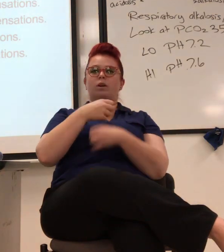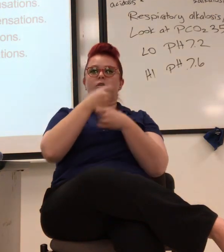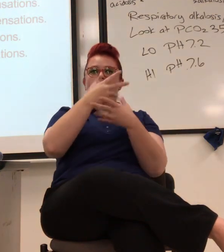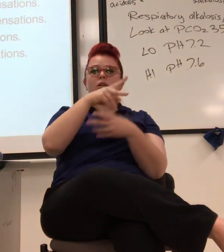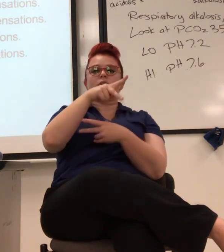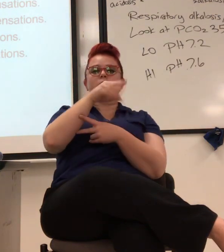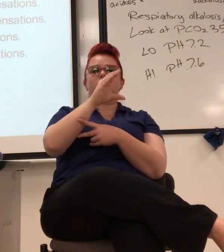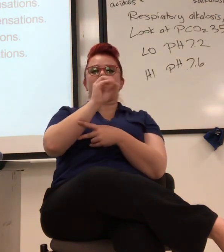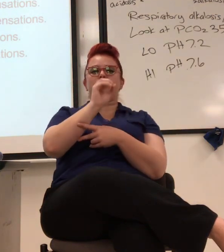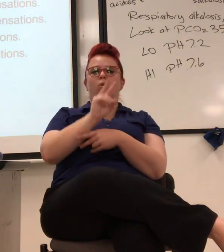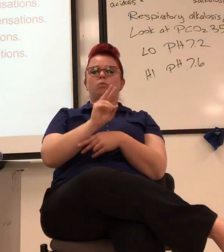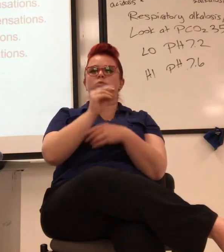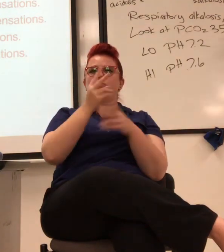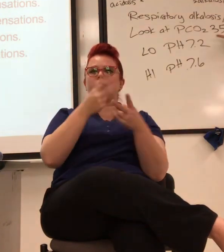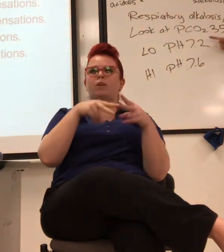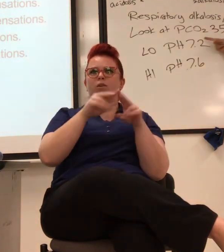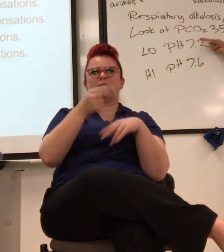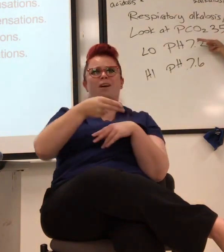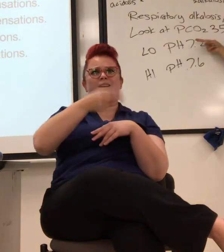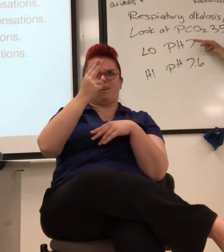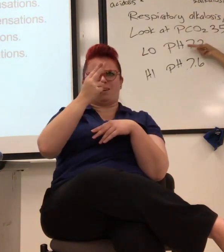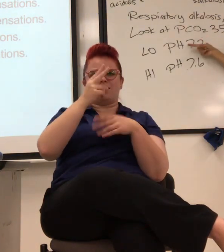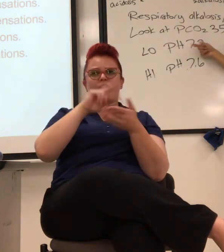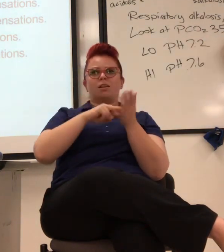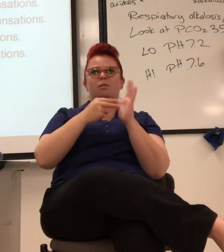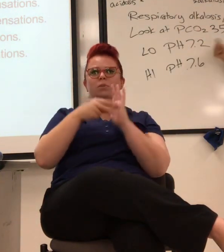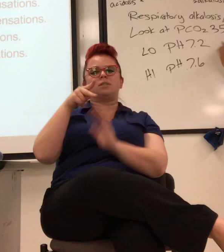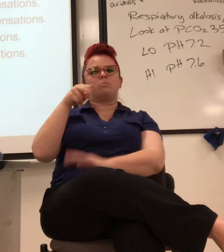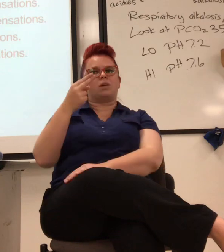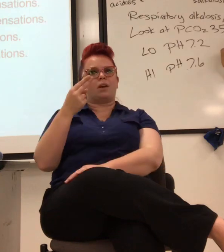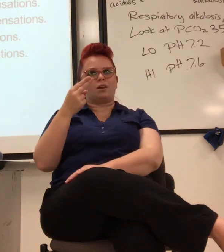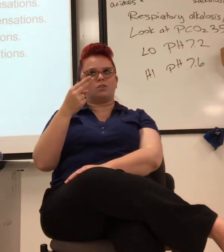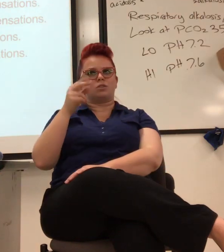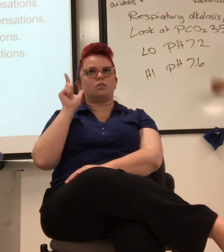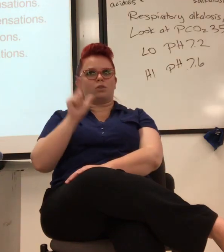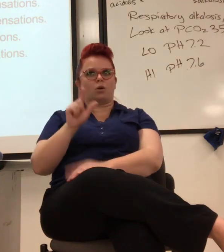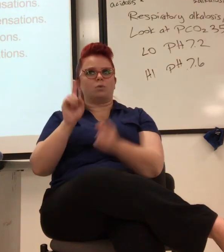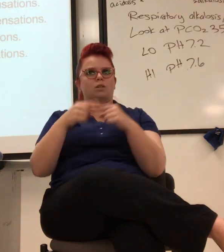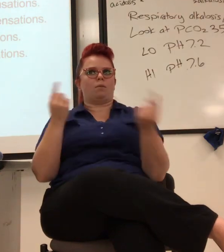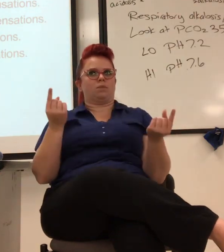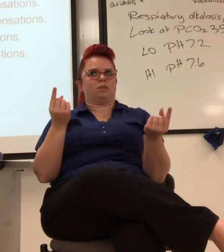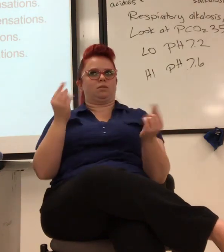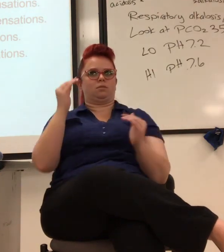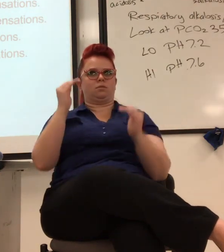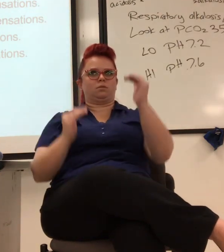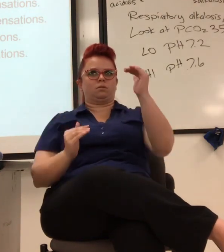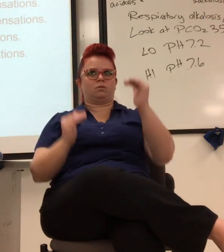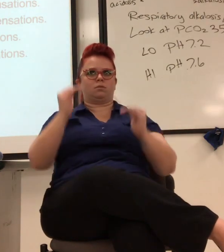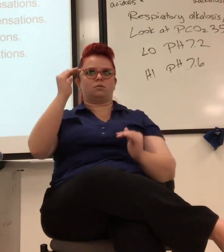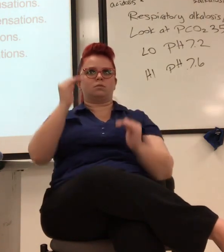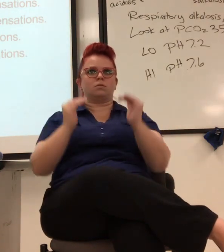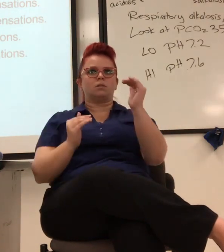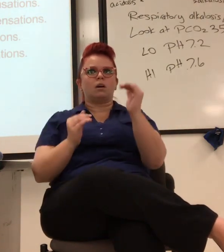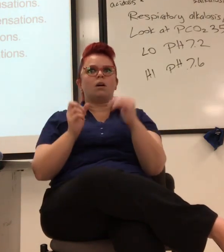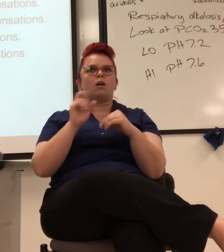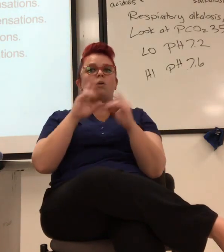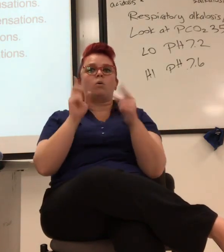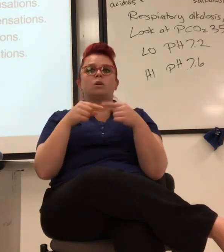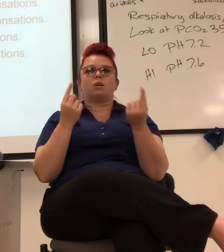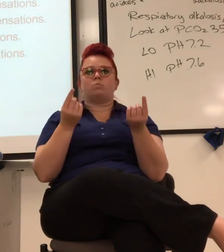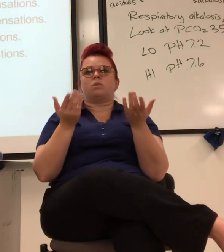to replenish the low CO2, I guess. So that makes that low value makes the